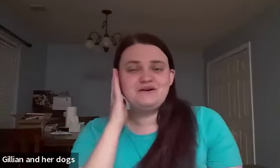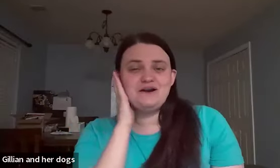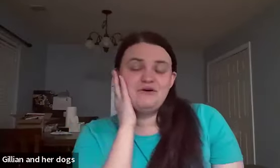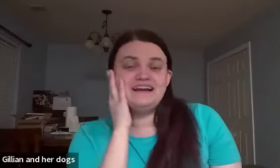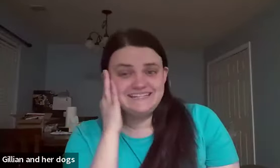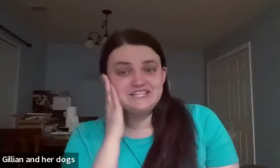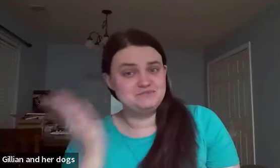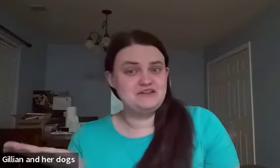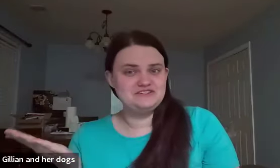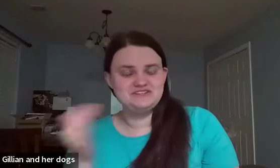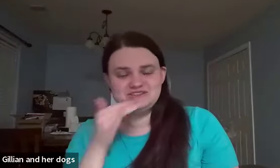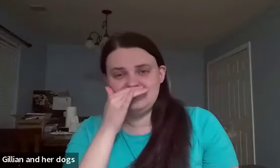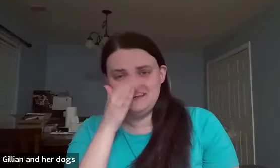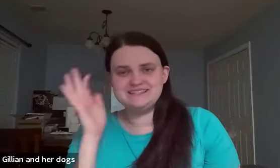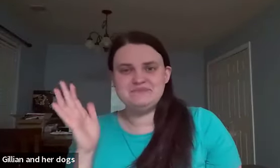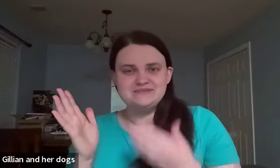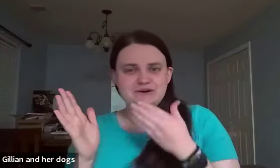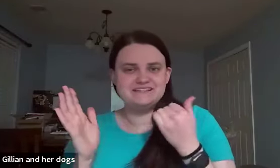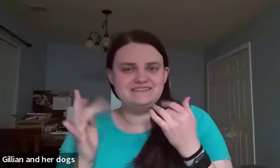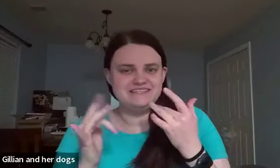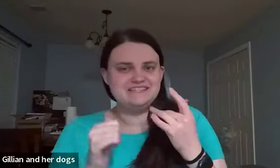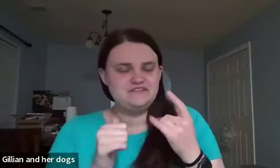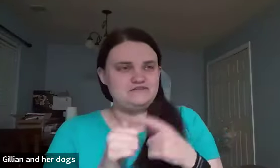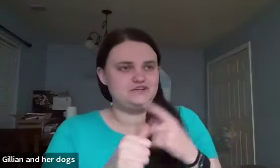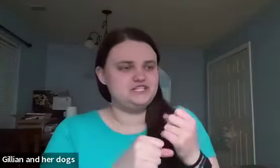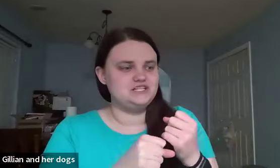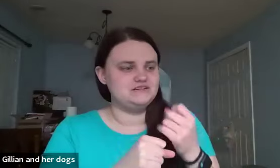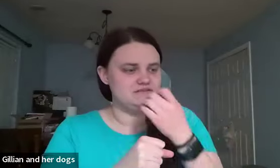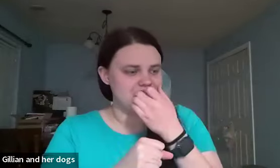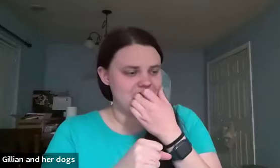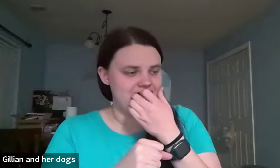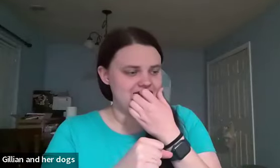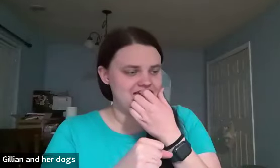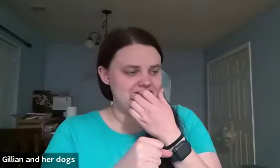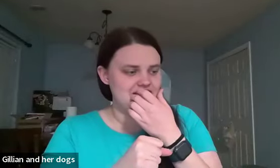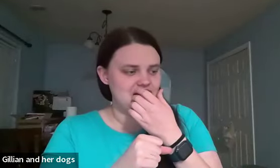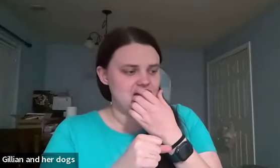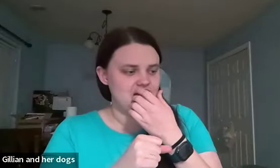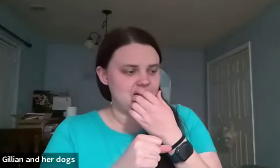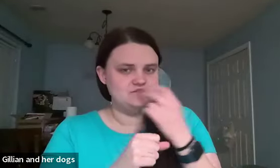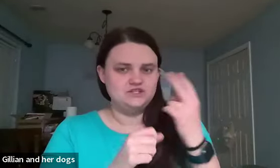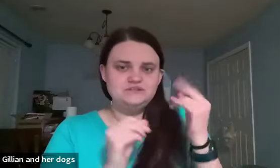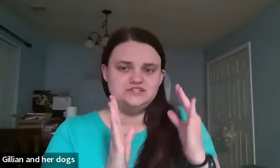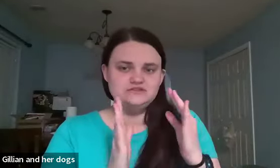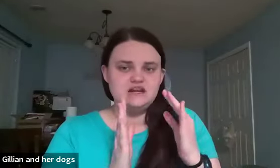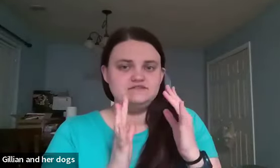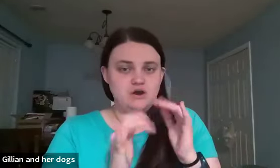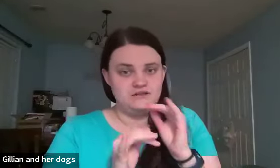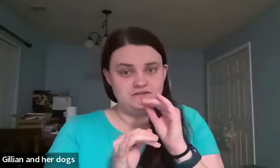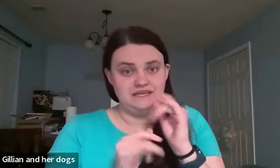so hard when I teach his brother too. So I think it's the best part is like this is like their first year they've had two teachers that have taught like